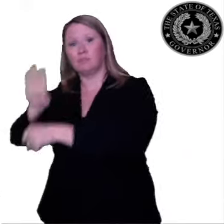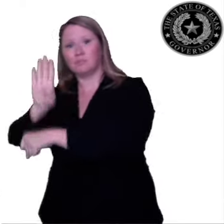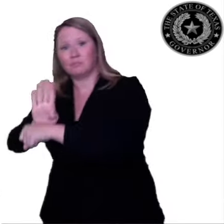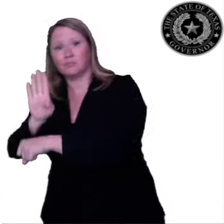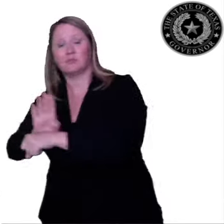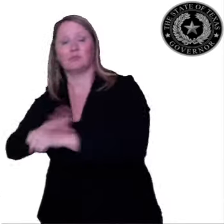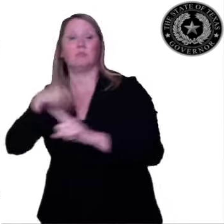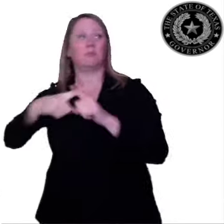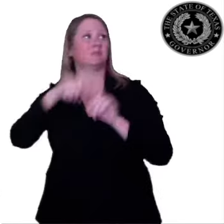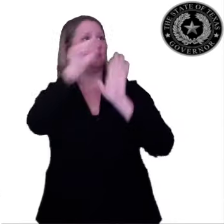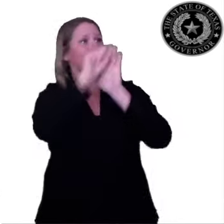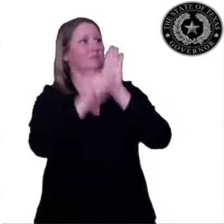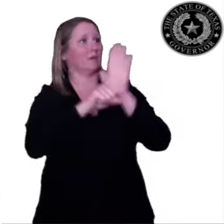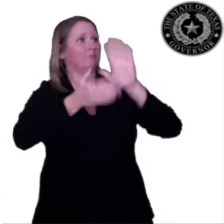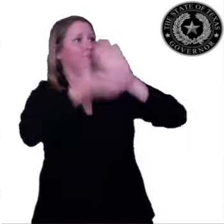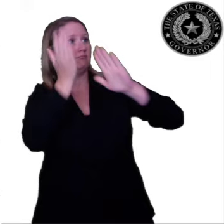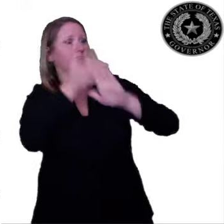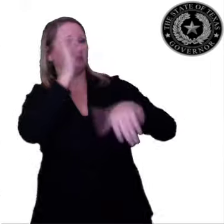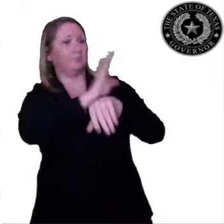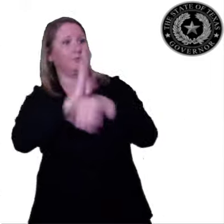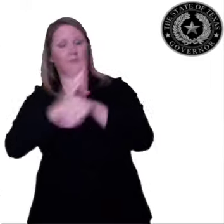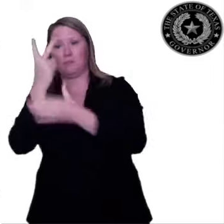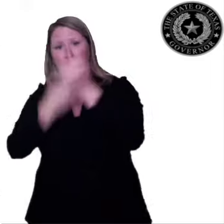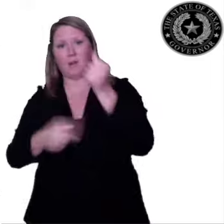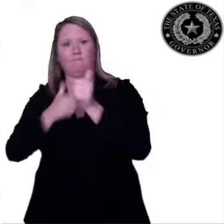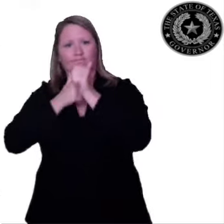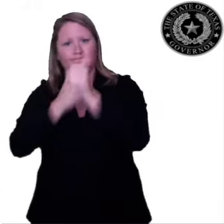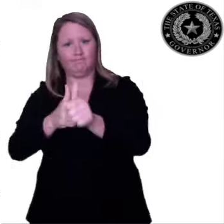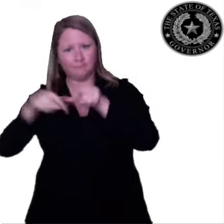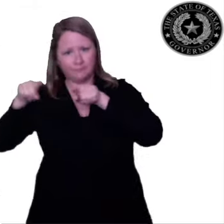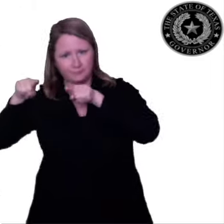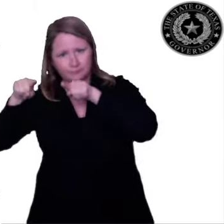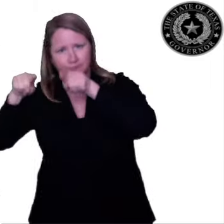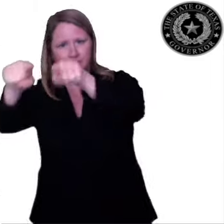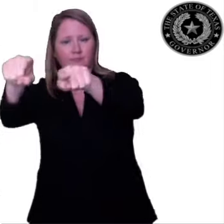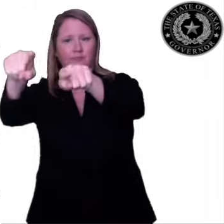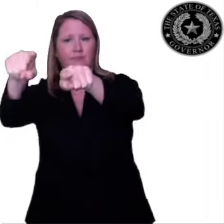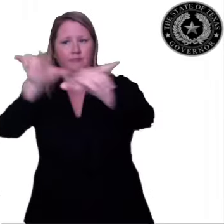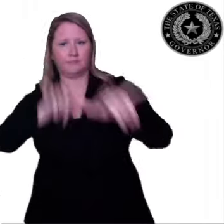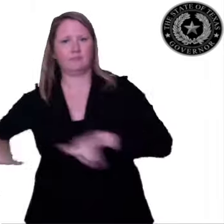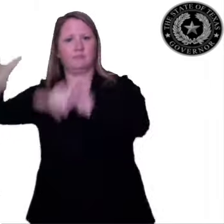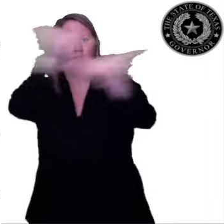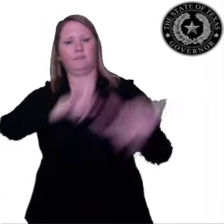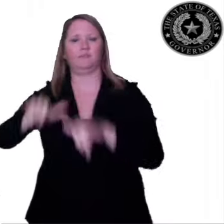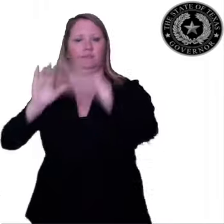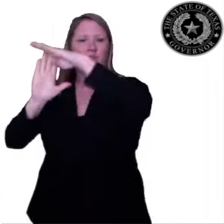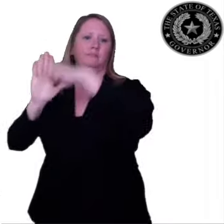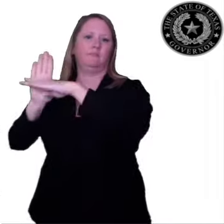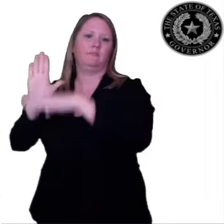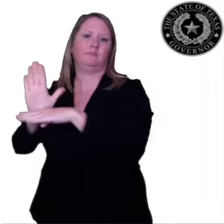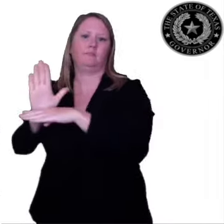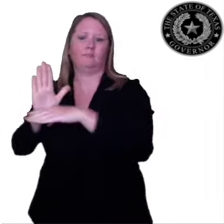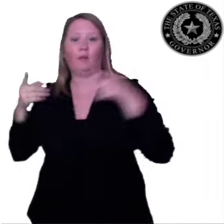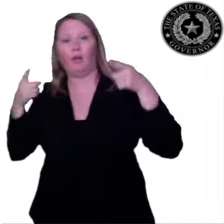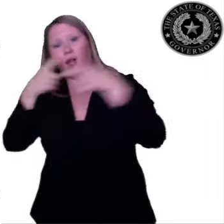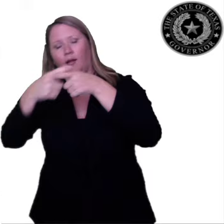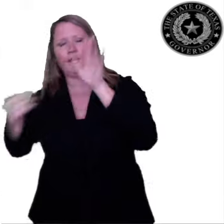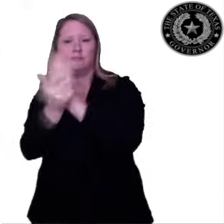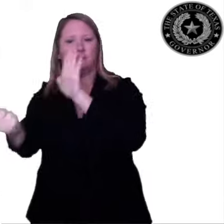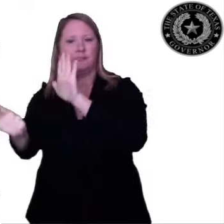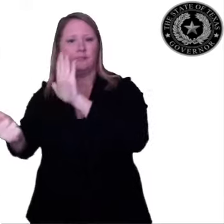Safety Code, and any other relevant statutes to the extent necessary to ensure that local officials do not impose